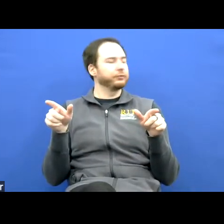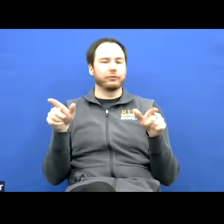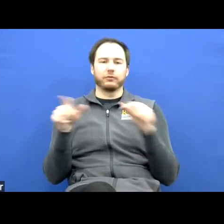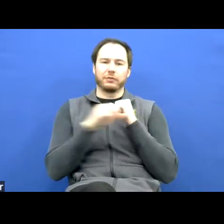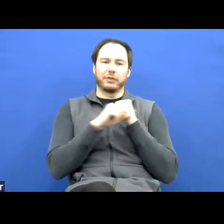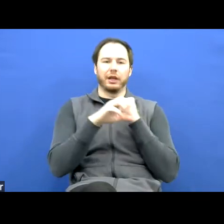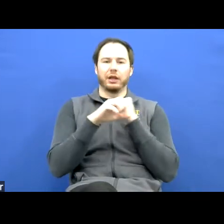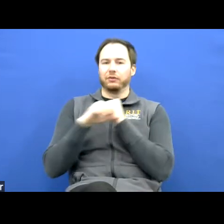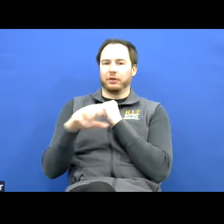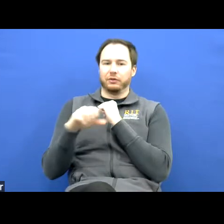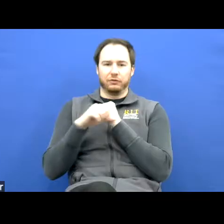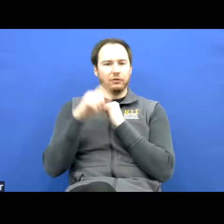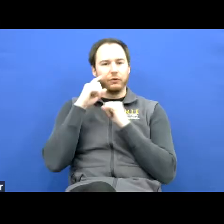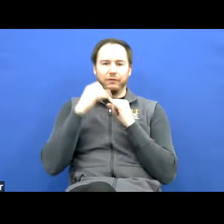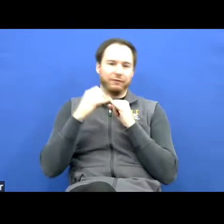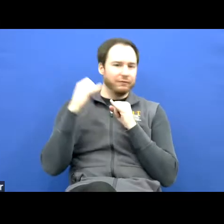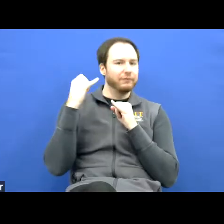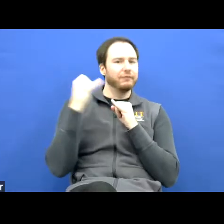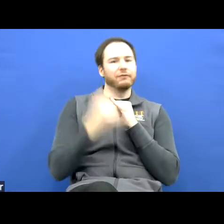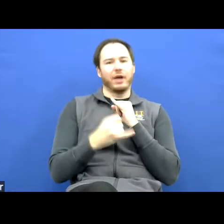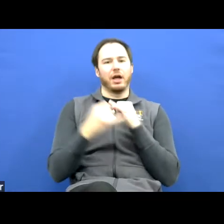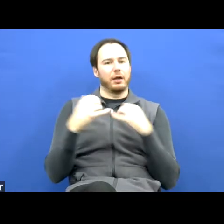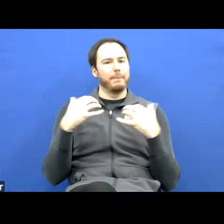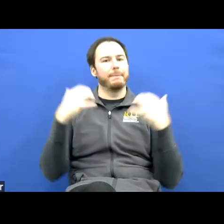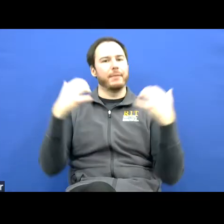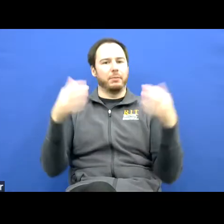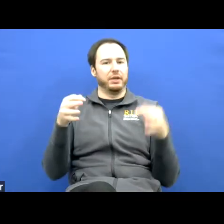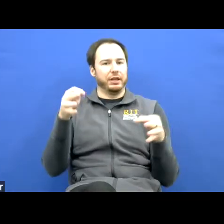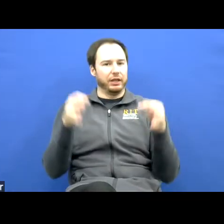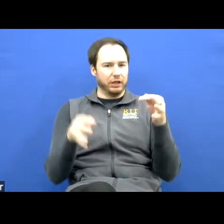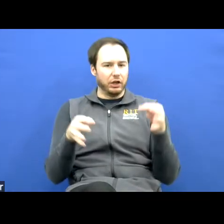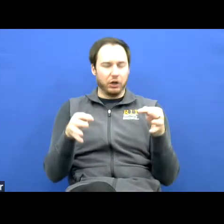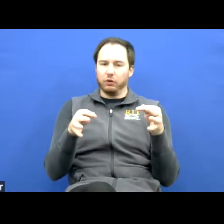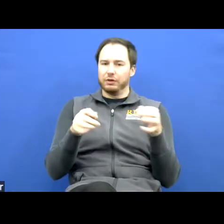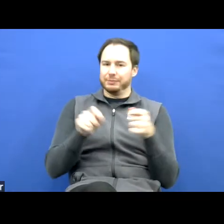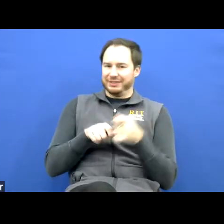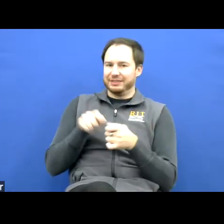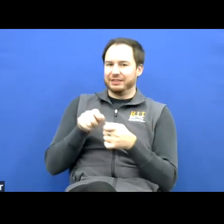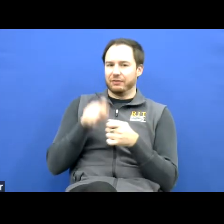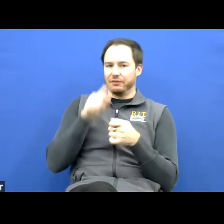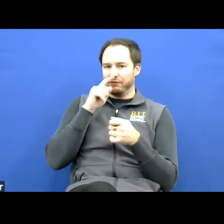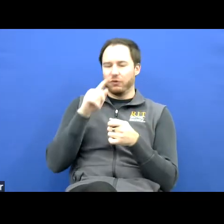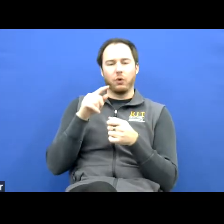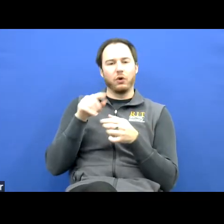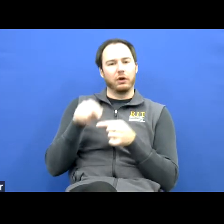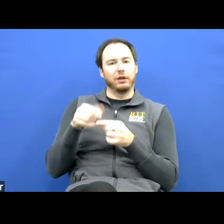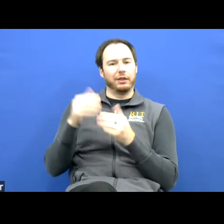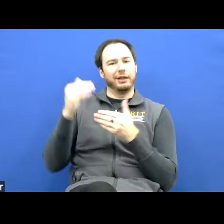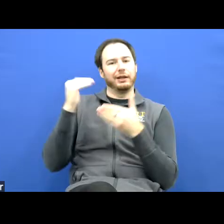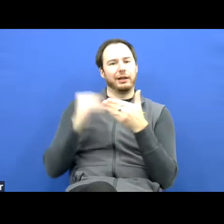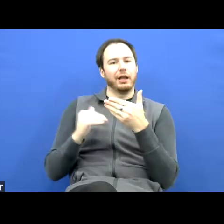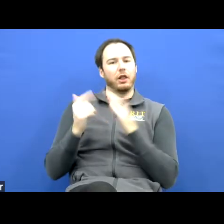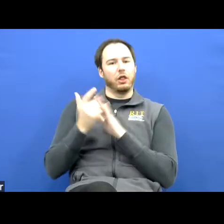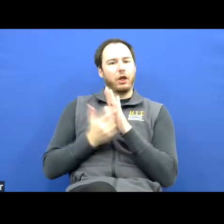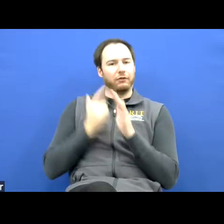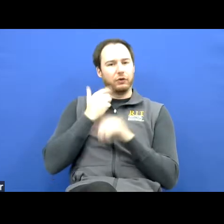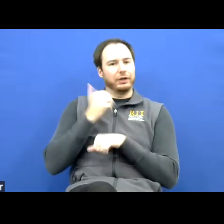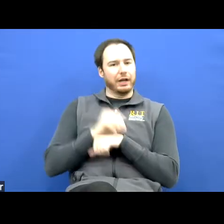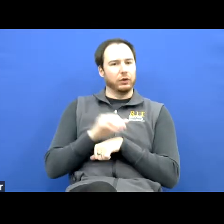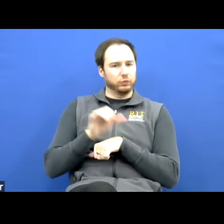advertise for a final public hearing, especially with regards to the next law,